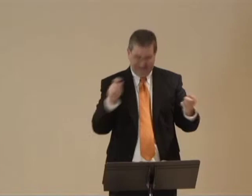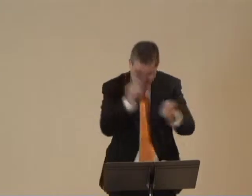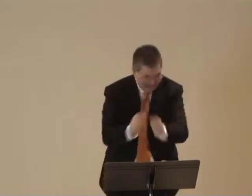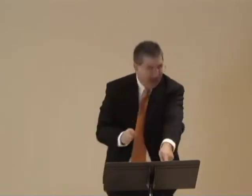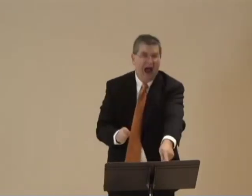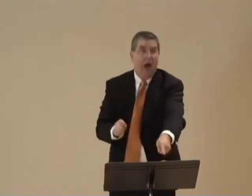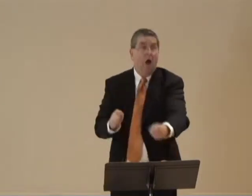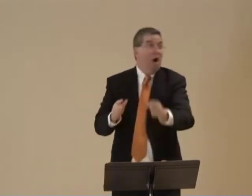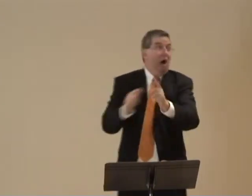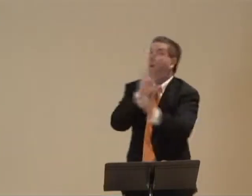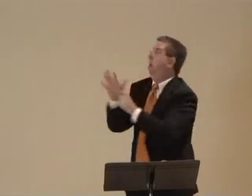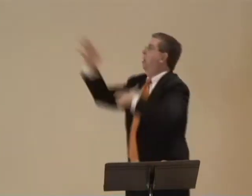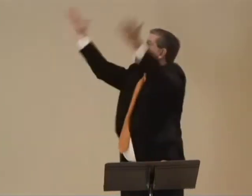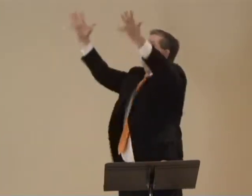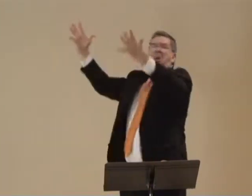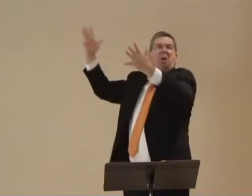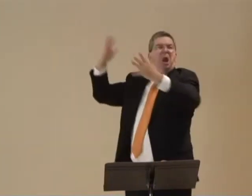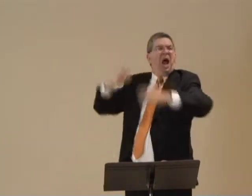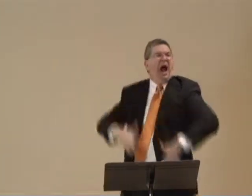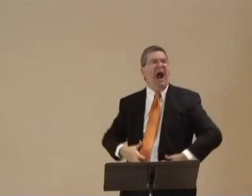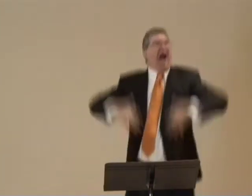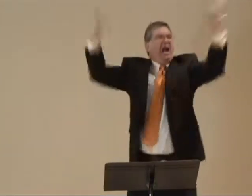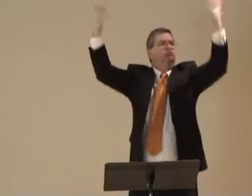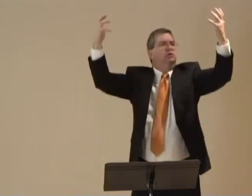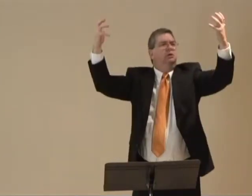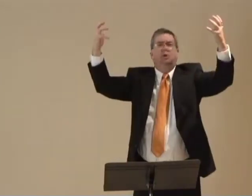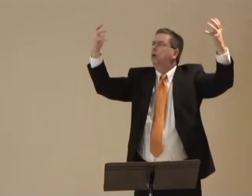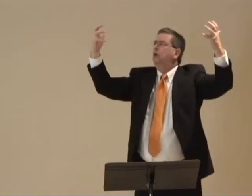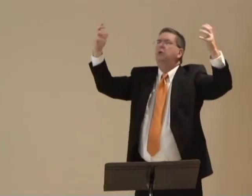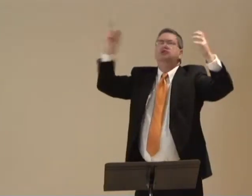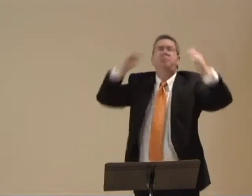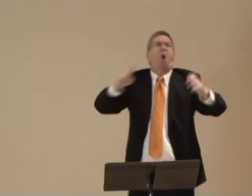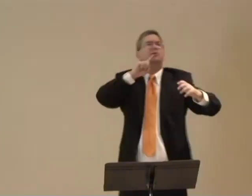the affairs and what's going on. And this is what's written in the story.